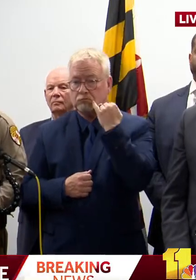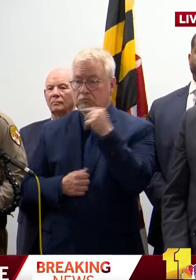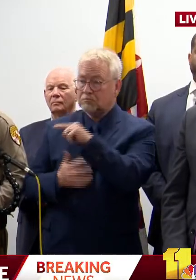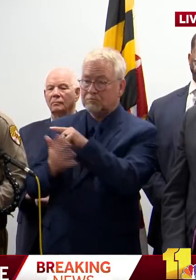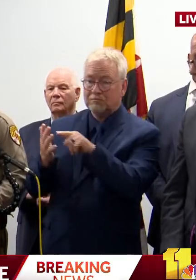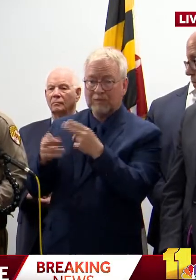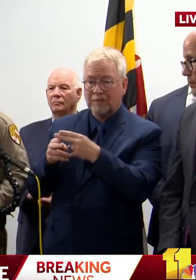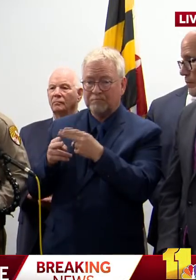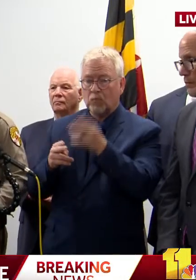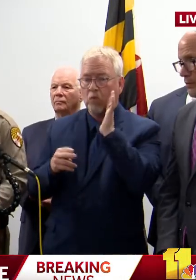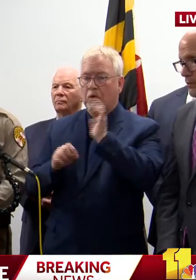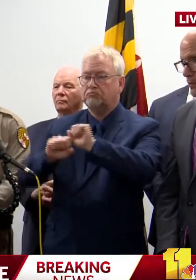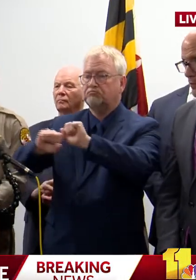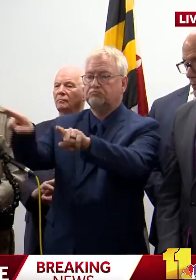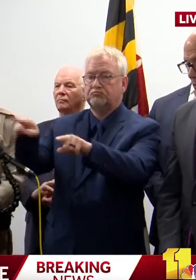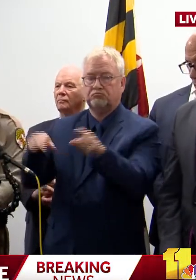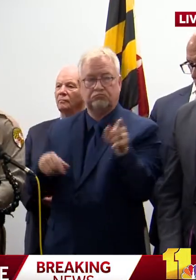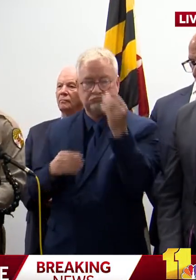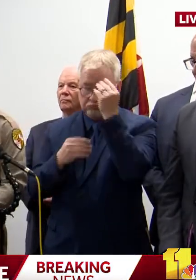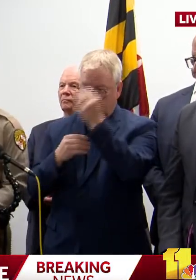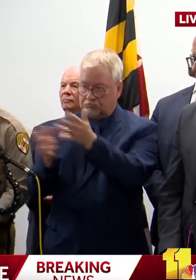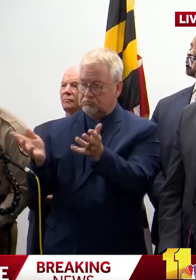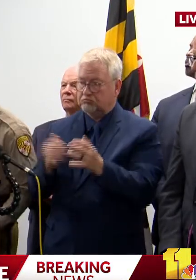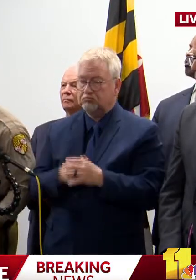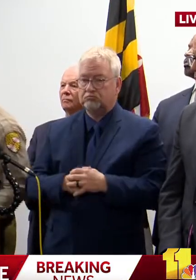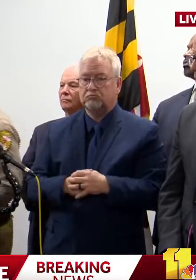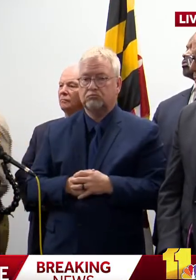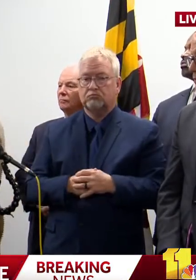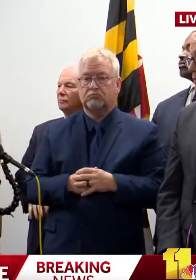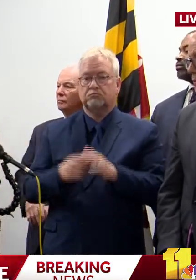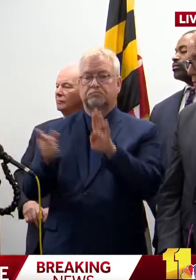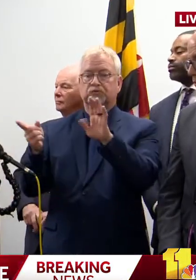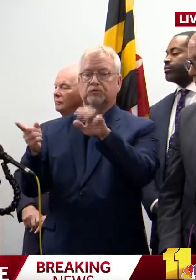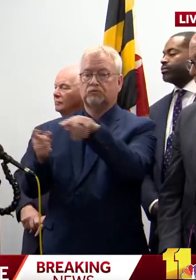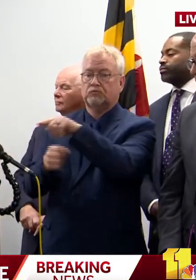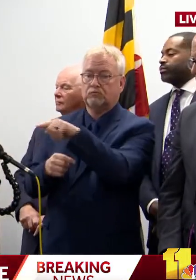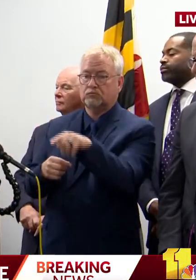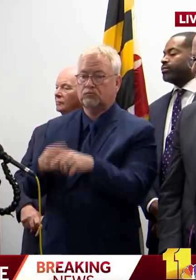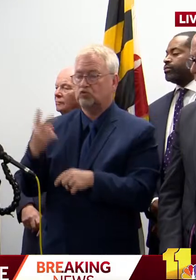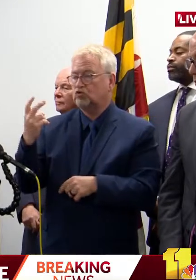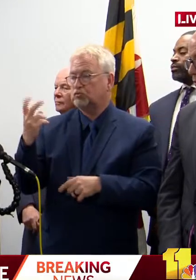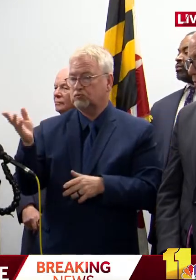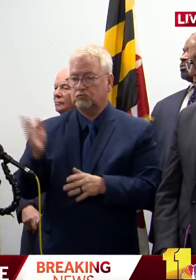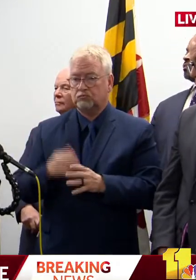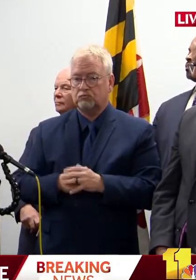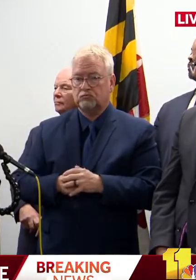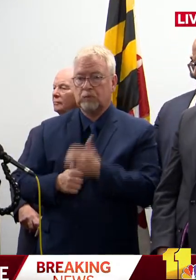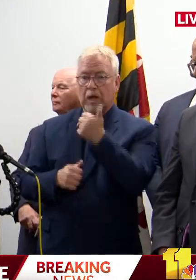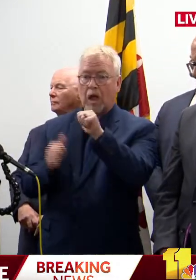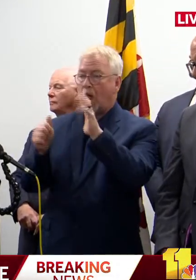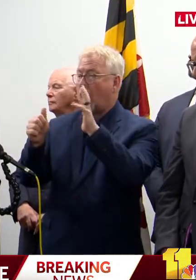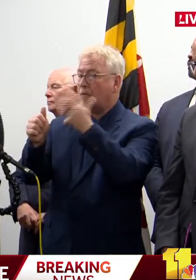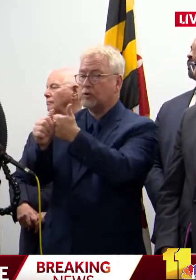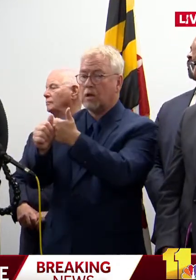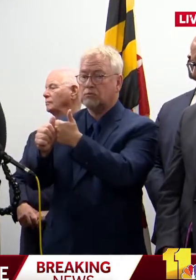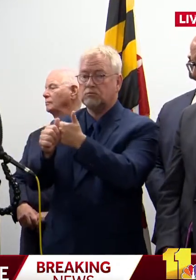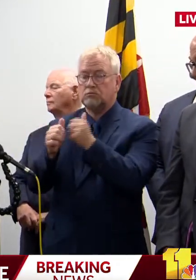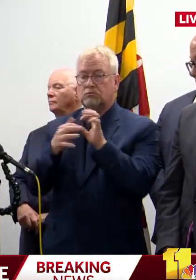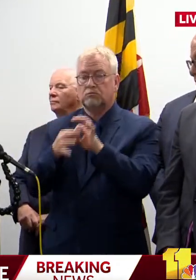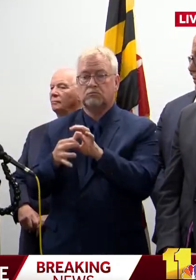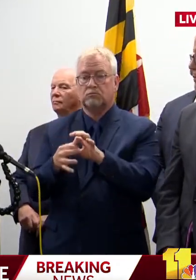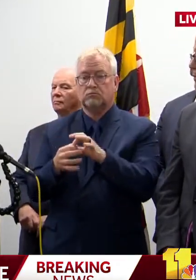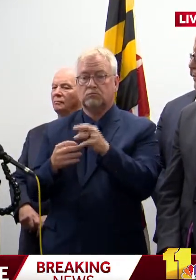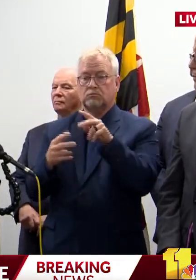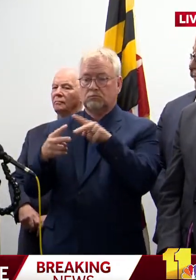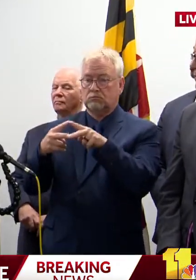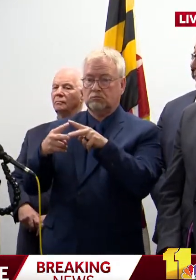that to you afterwards if you did not get that. We'll take ABC News. We'll take two more questions after that. Do we have any updates on the medical condition of